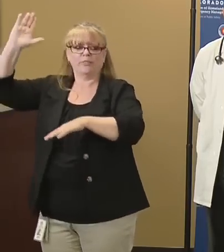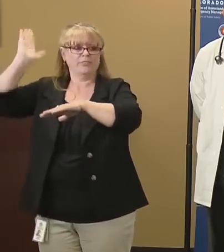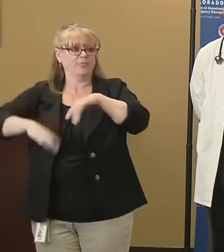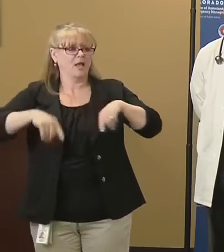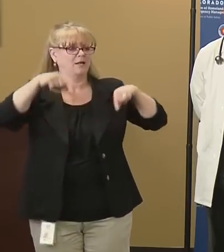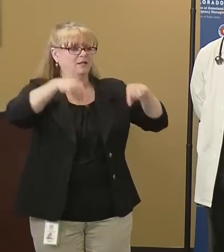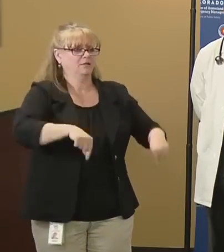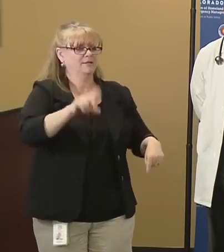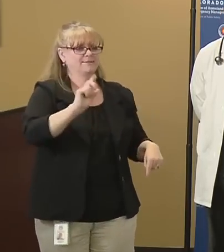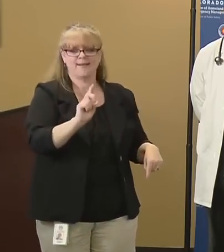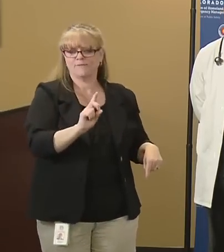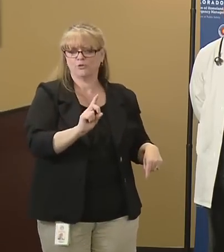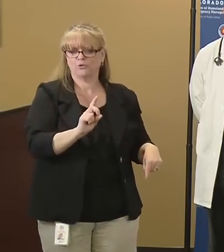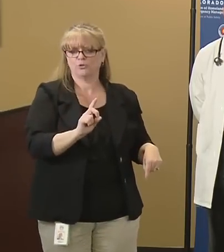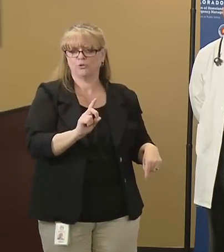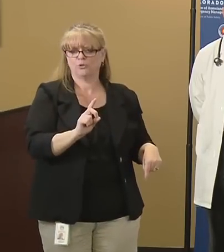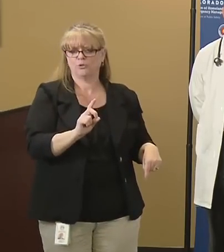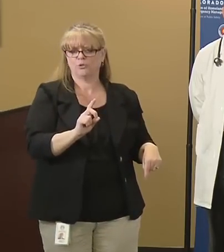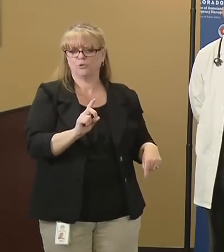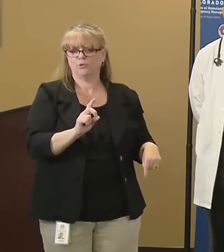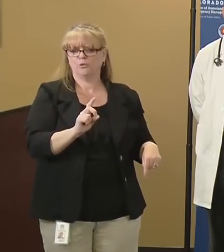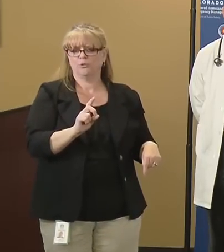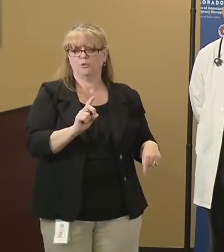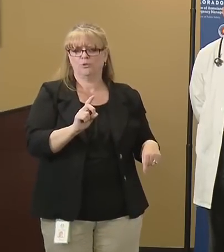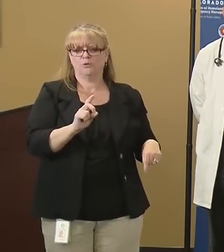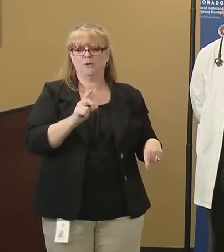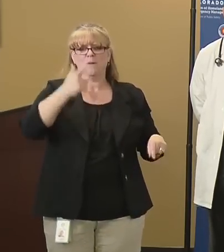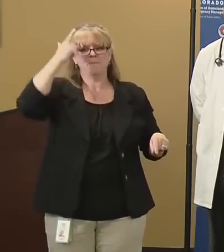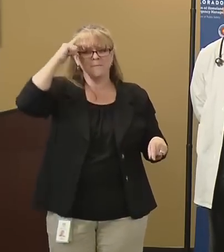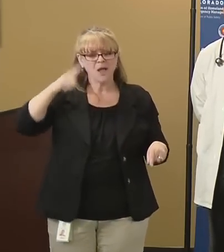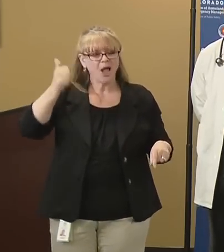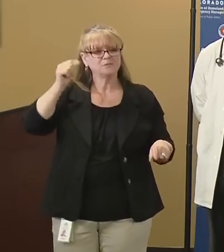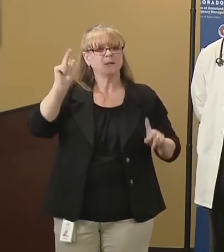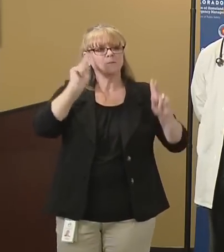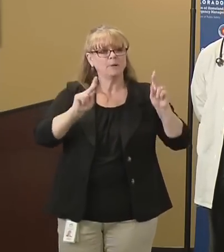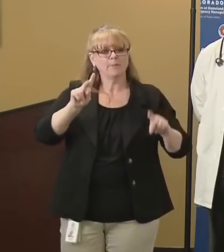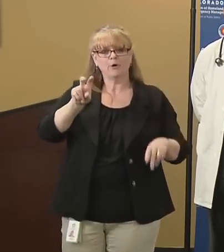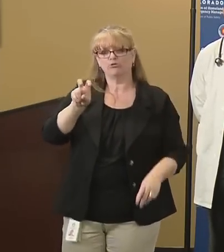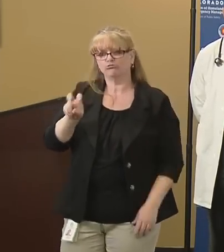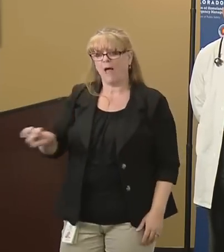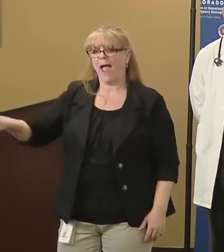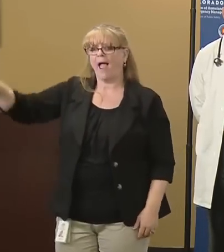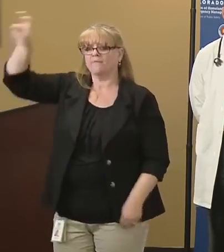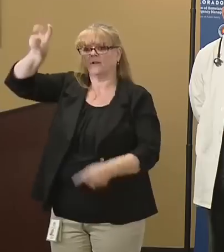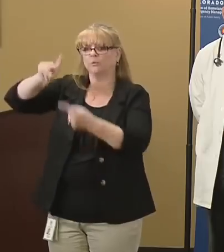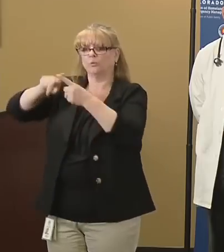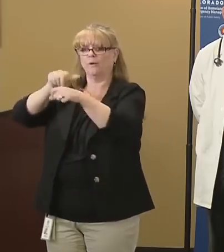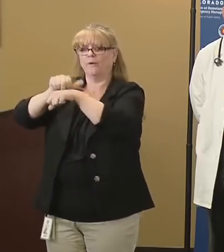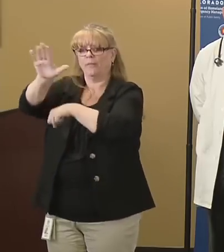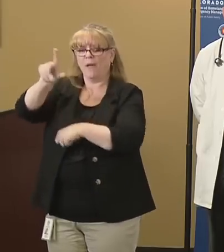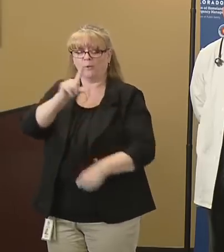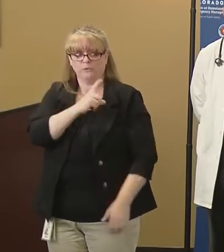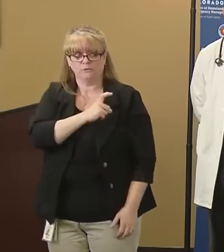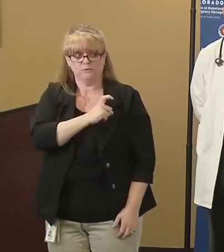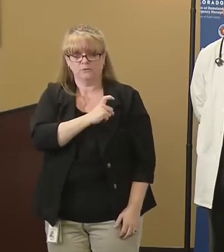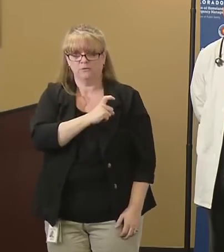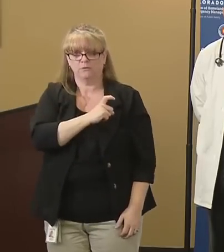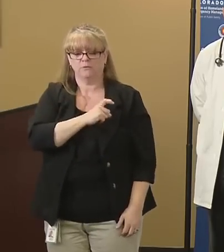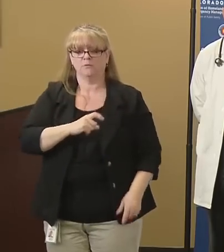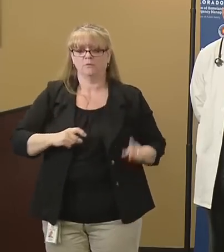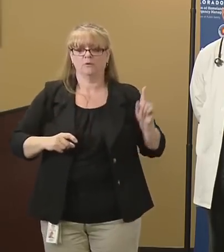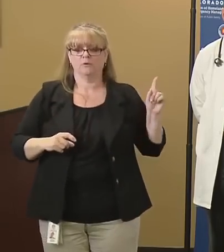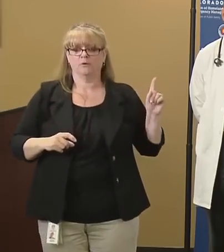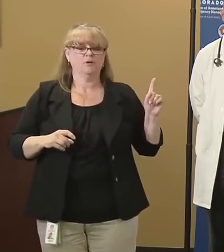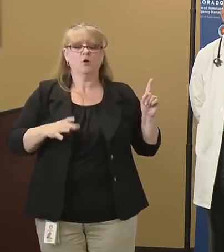perhaps because of the skiers and tourists that frequent the area? Thank you. So we simply don't know